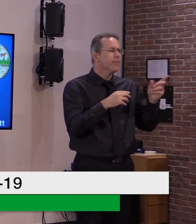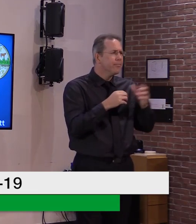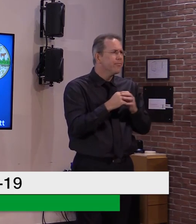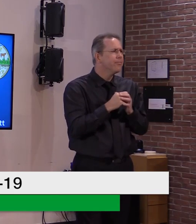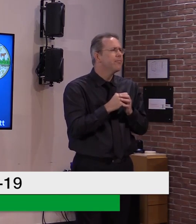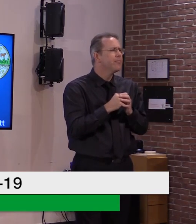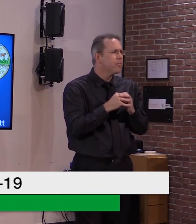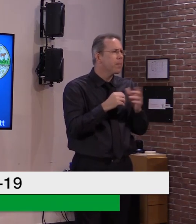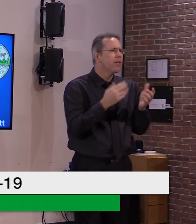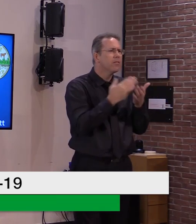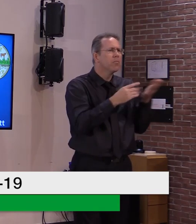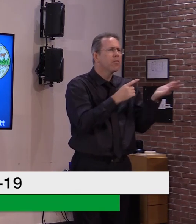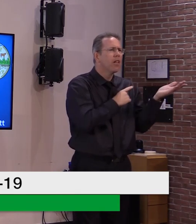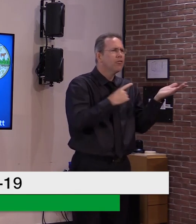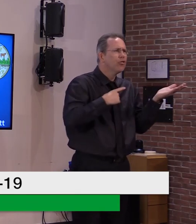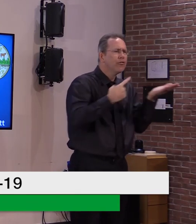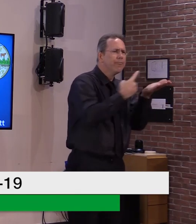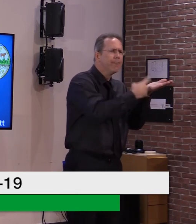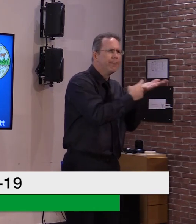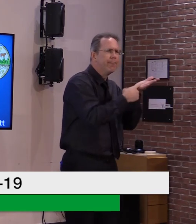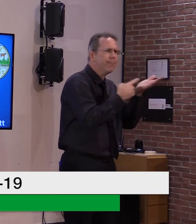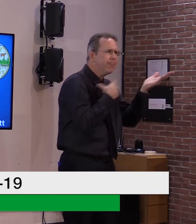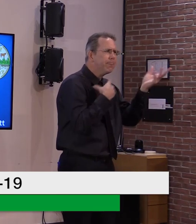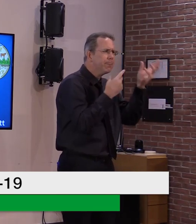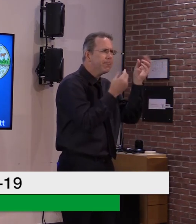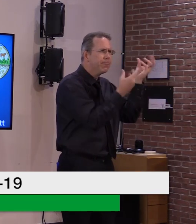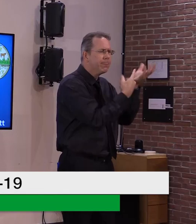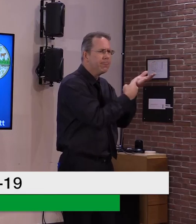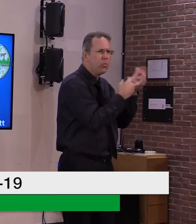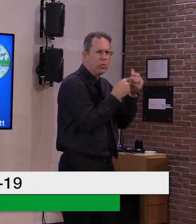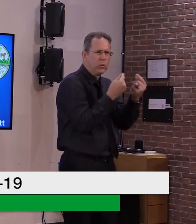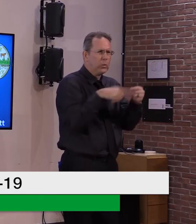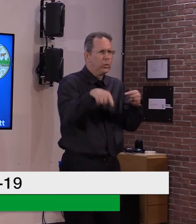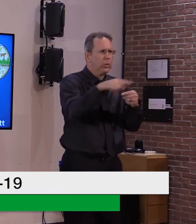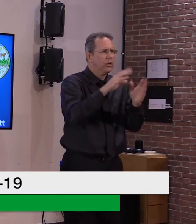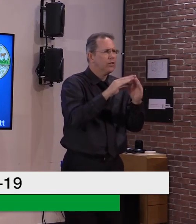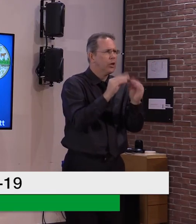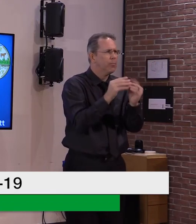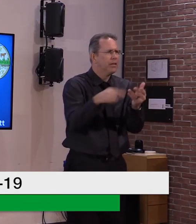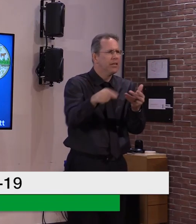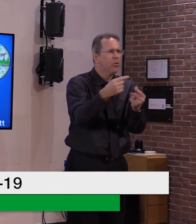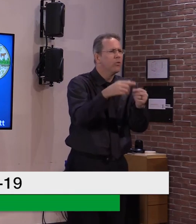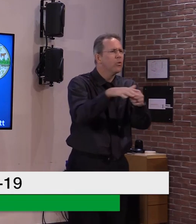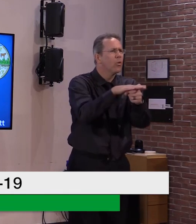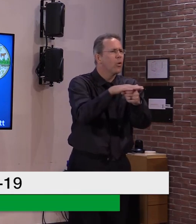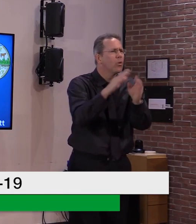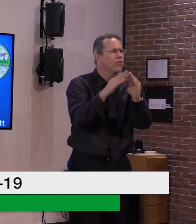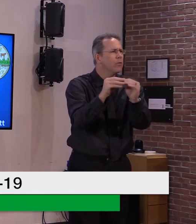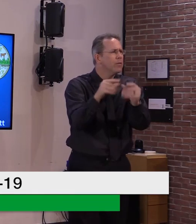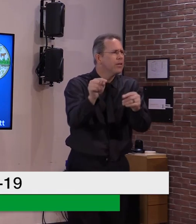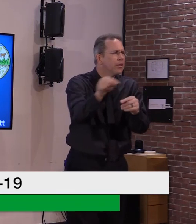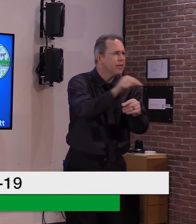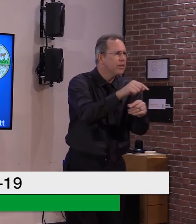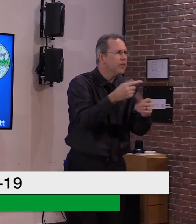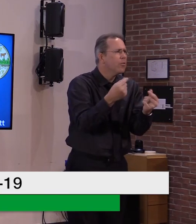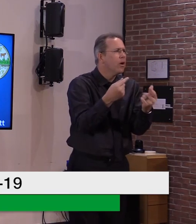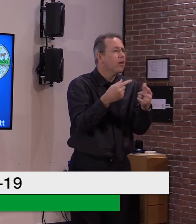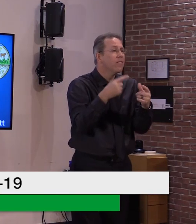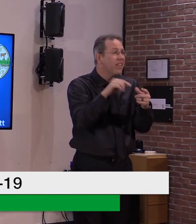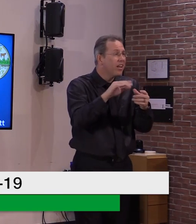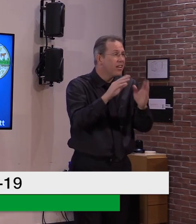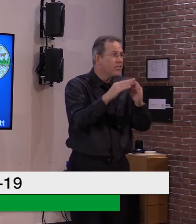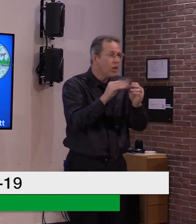so please make sure that those in your community that have issues such as